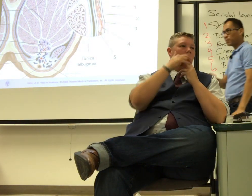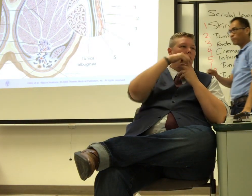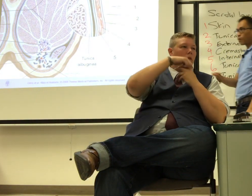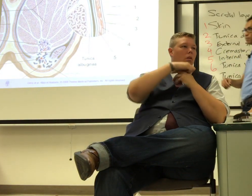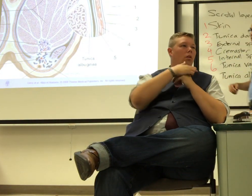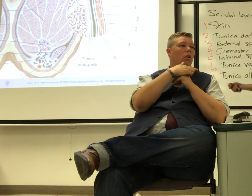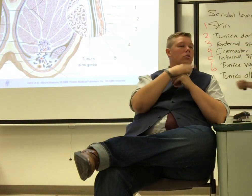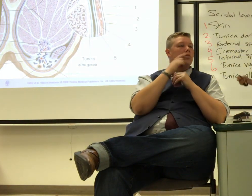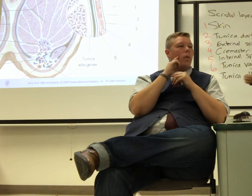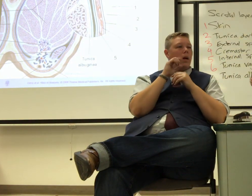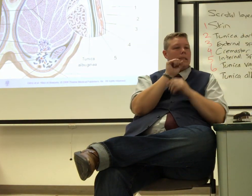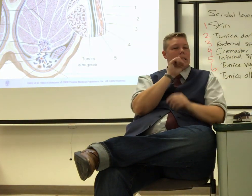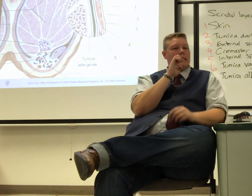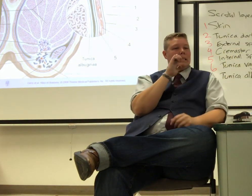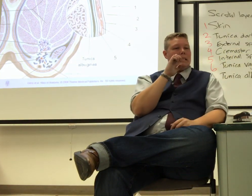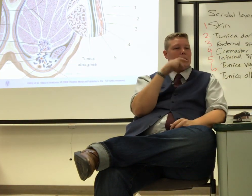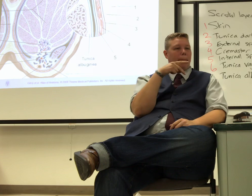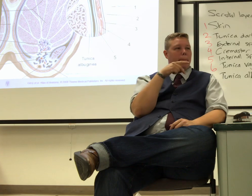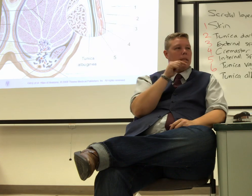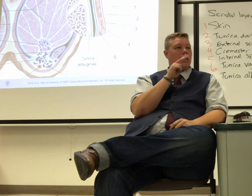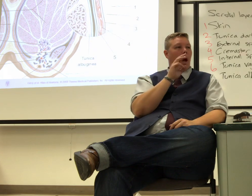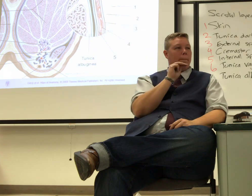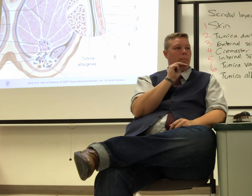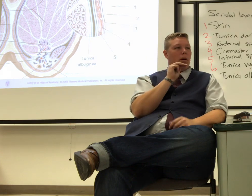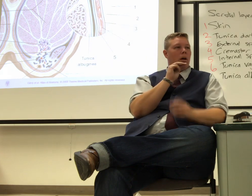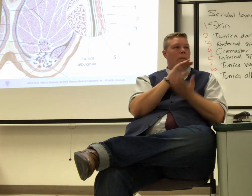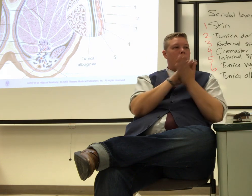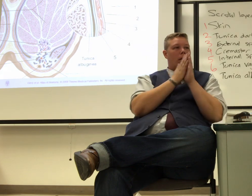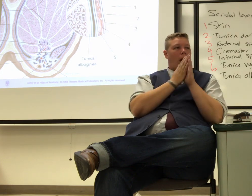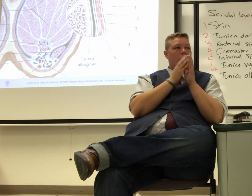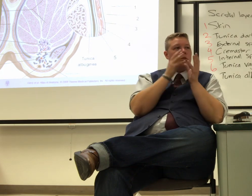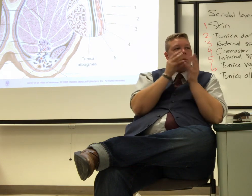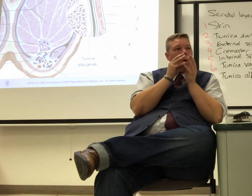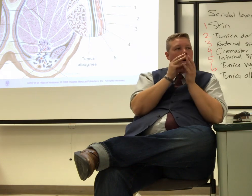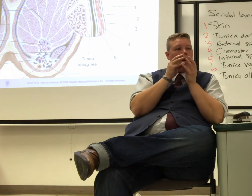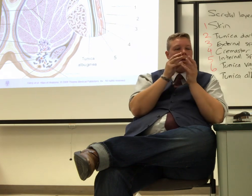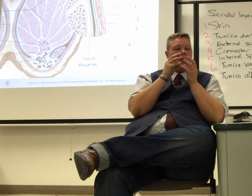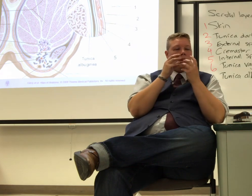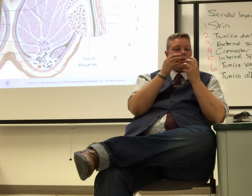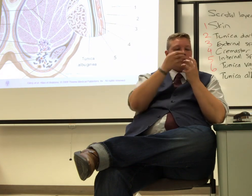those septum form little compartments within a testicle.